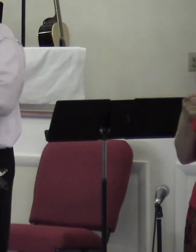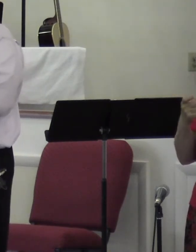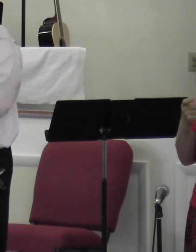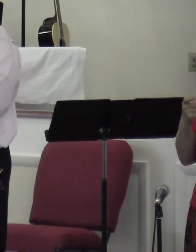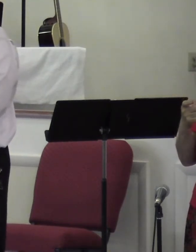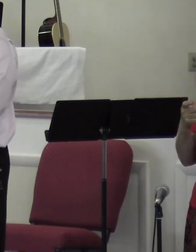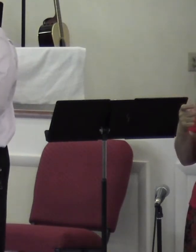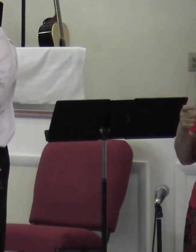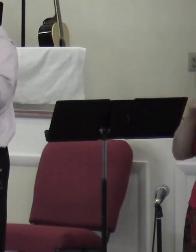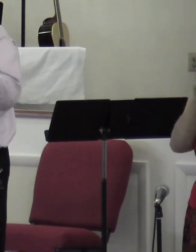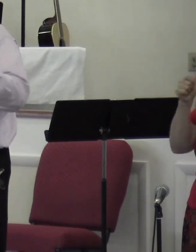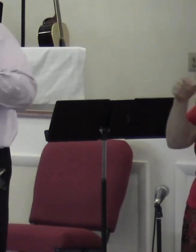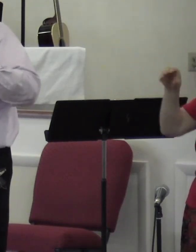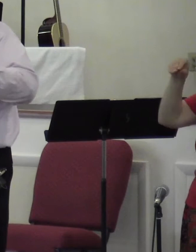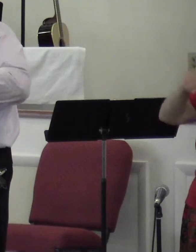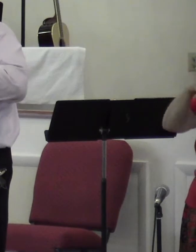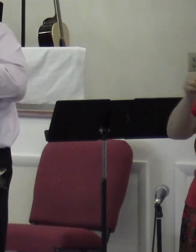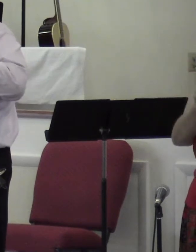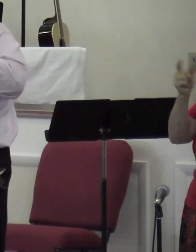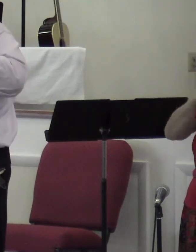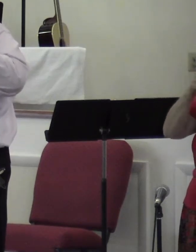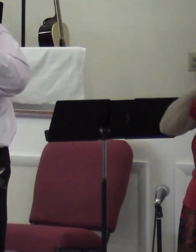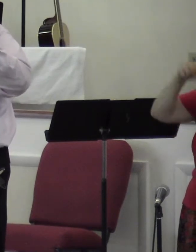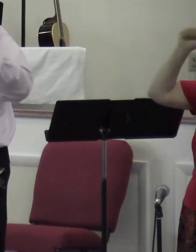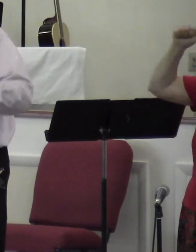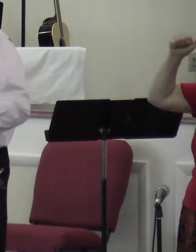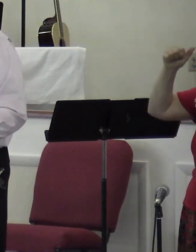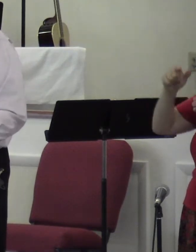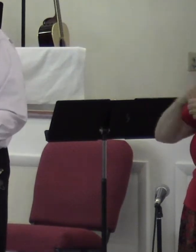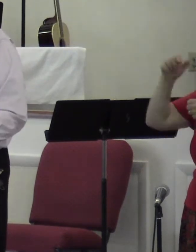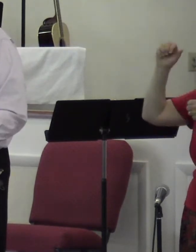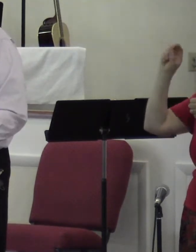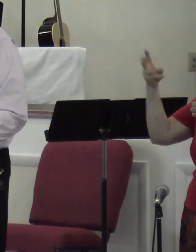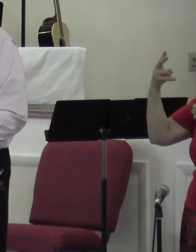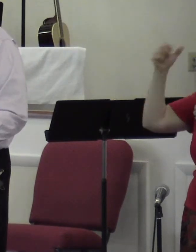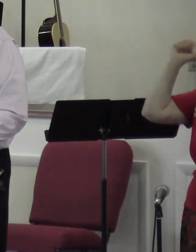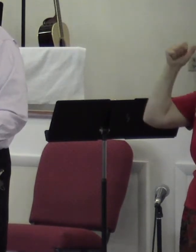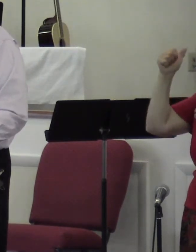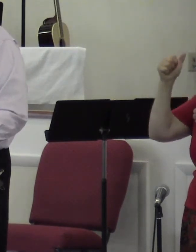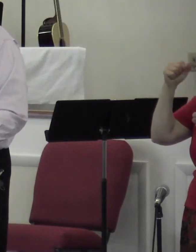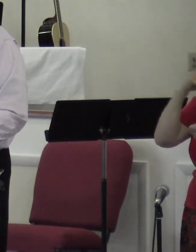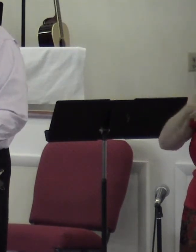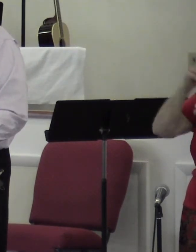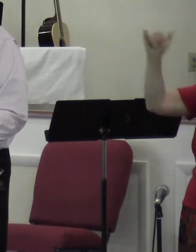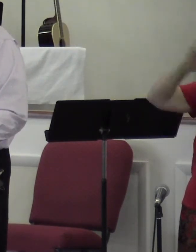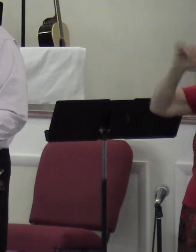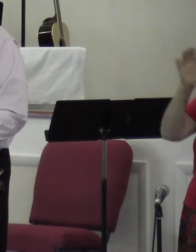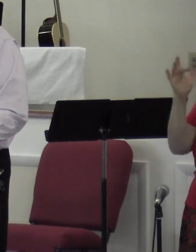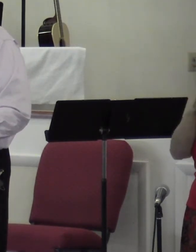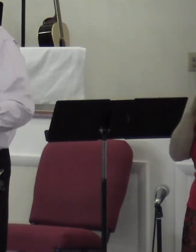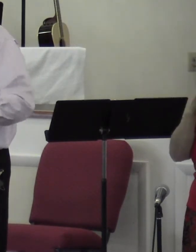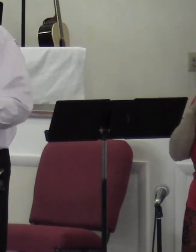You are in the second Adam race. You are created in the image of Jesus.